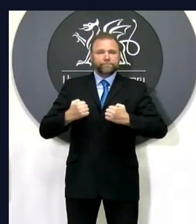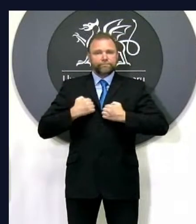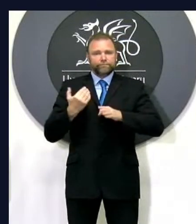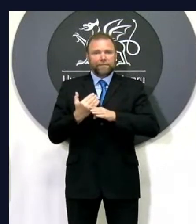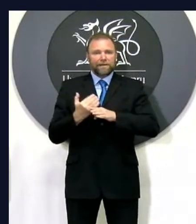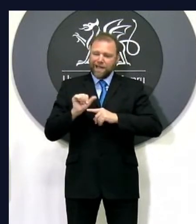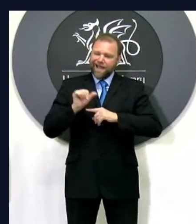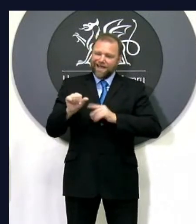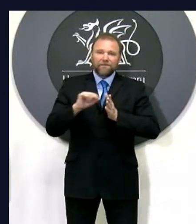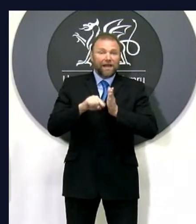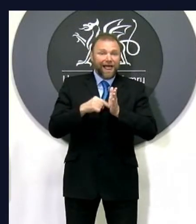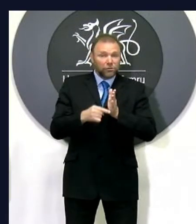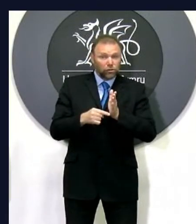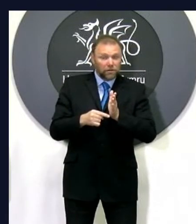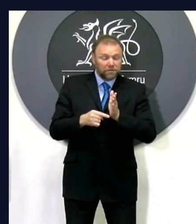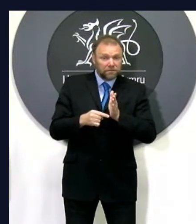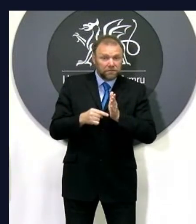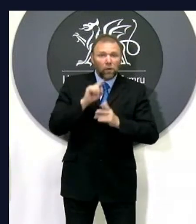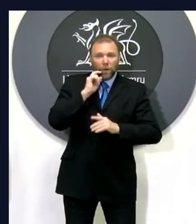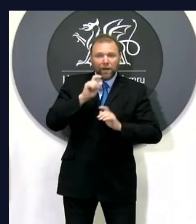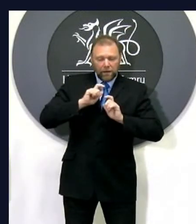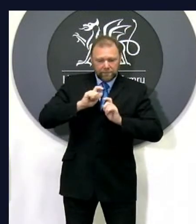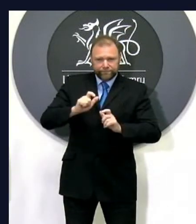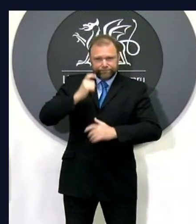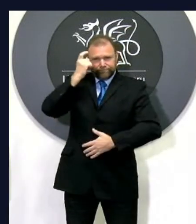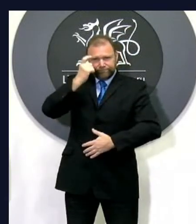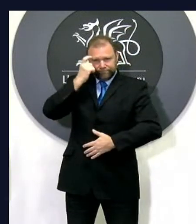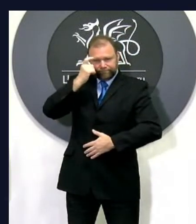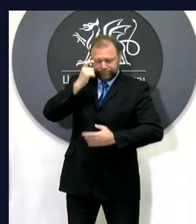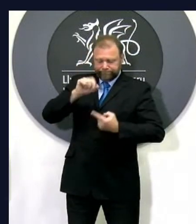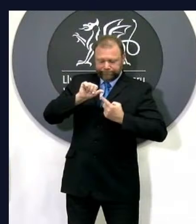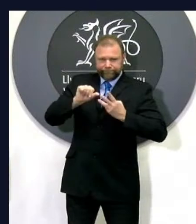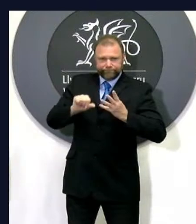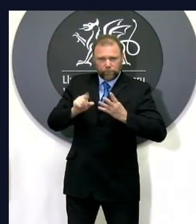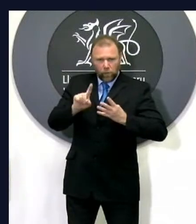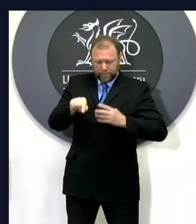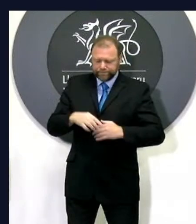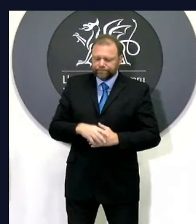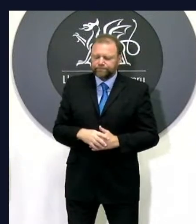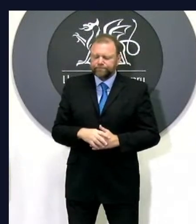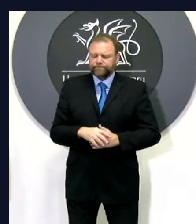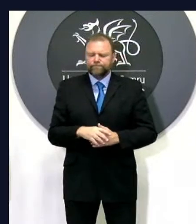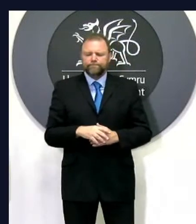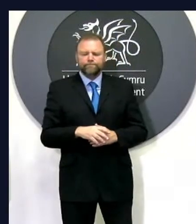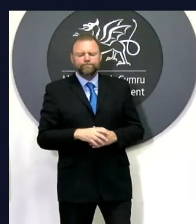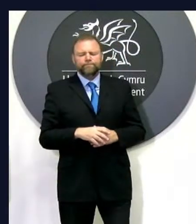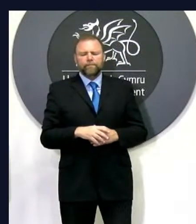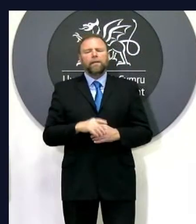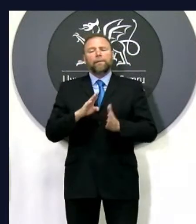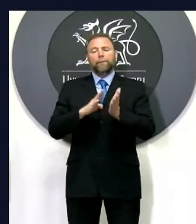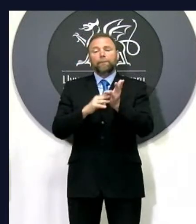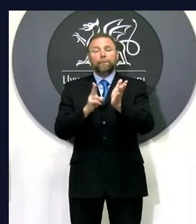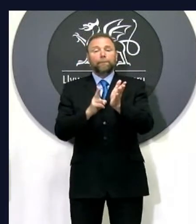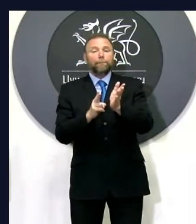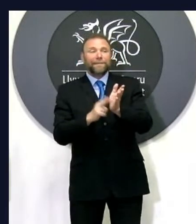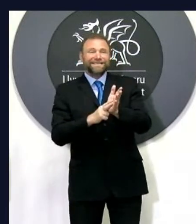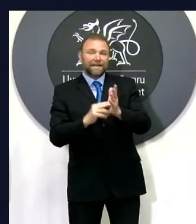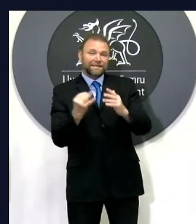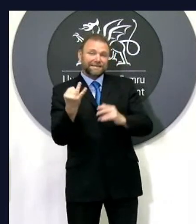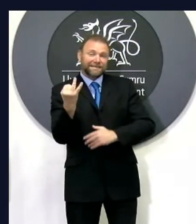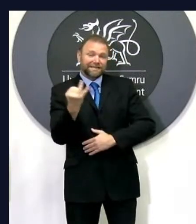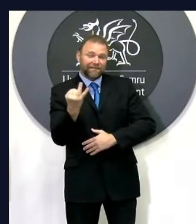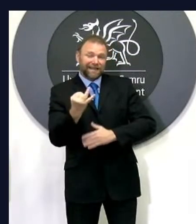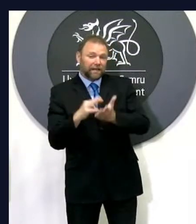following relaxations will be considered, subject to the public health situation. On Monday, the 17th of